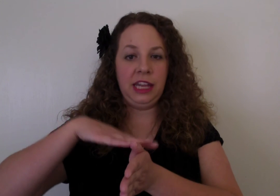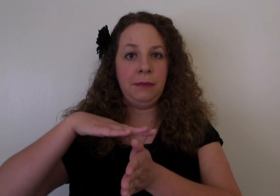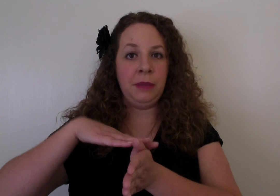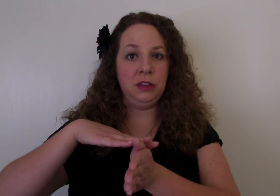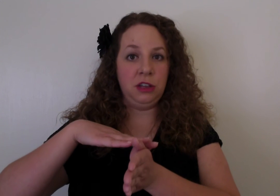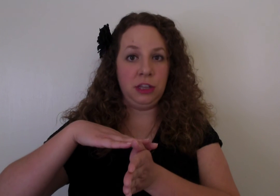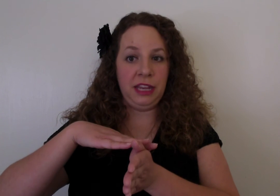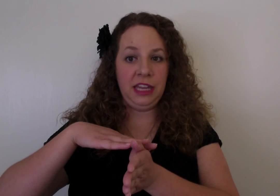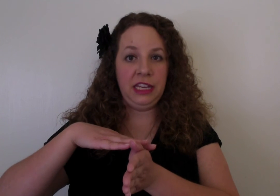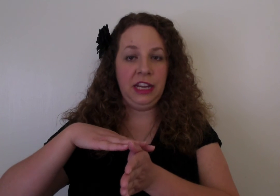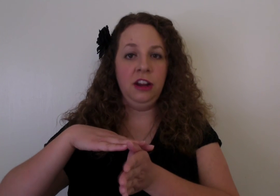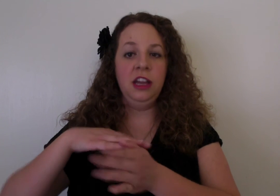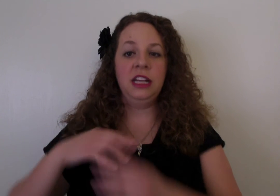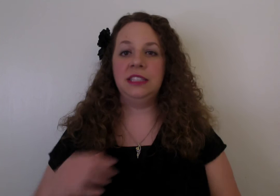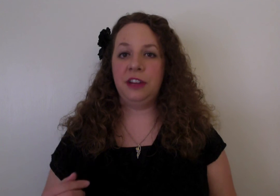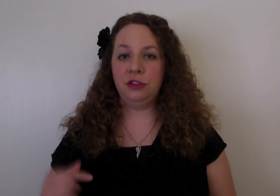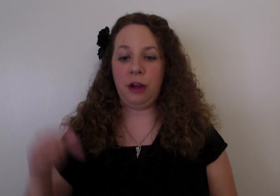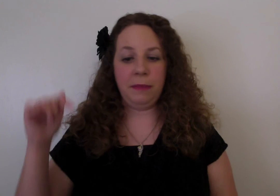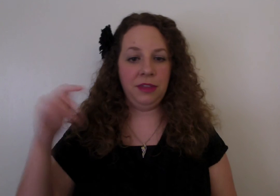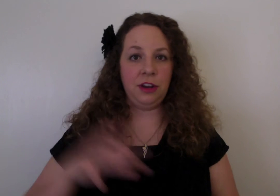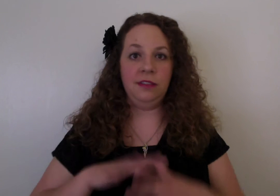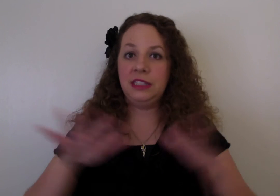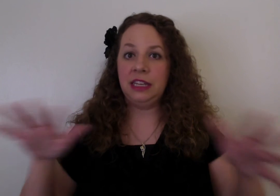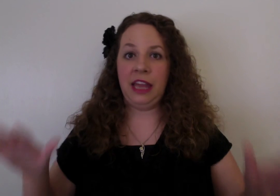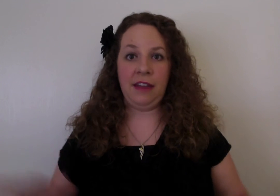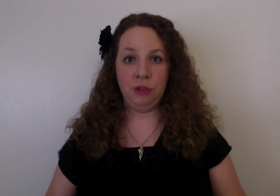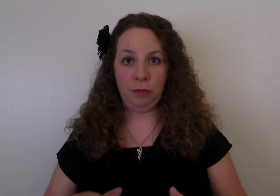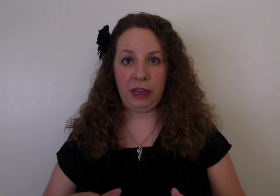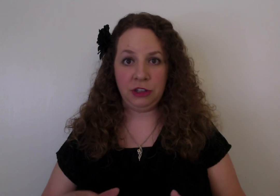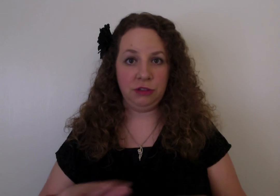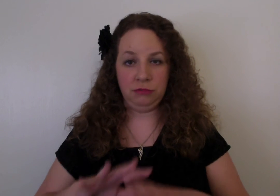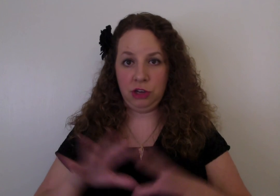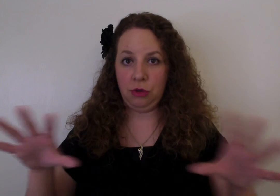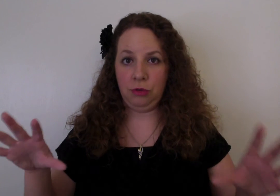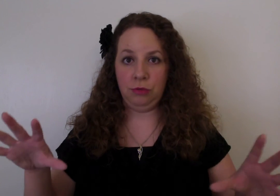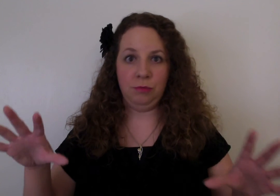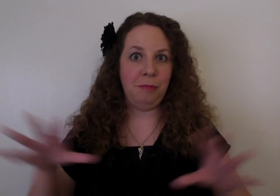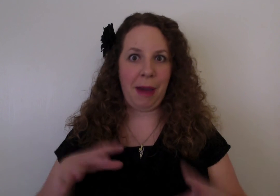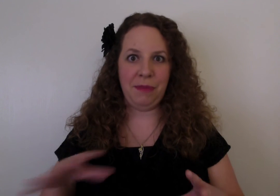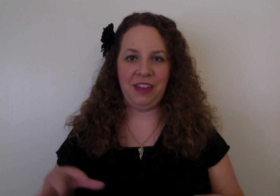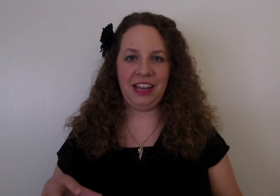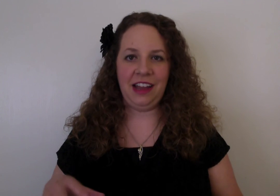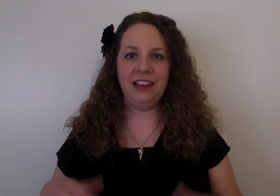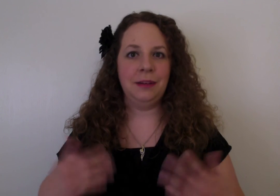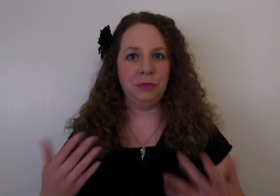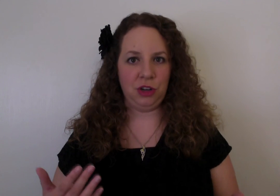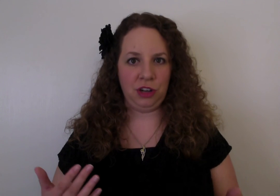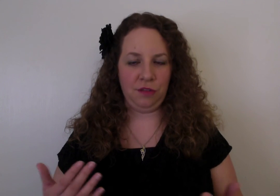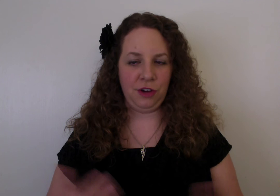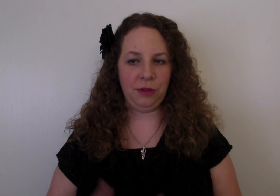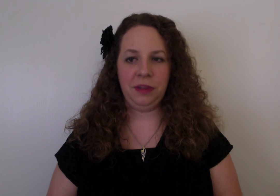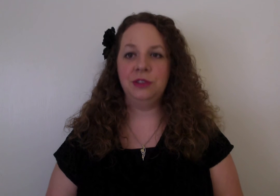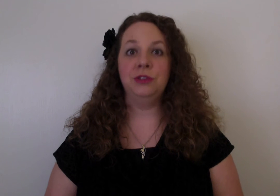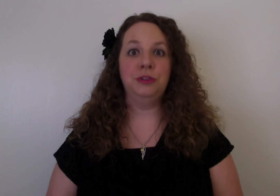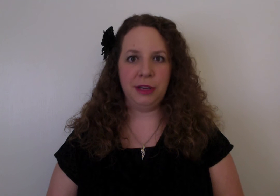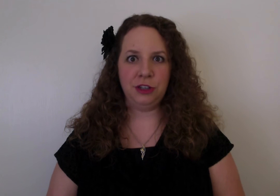my non-dominant hand here, because if I drop it, then all of a sudden I have no picture, no map of any kind, and I'm starting over. Okay, so do make sure you